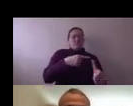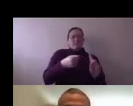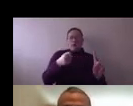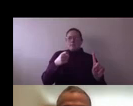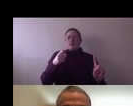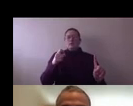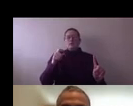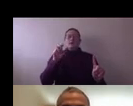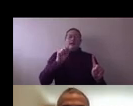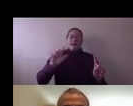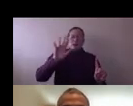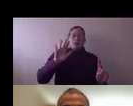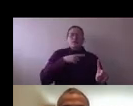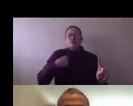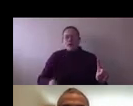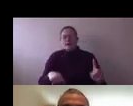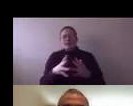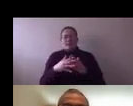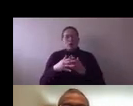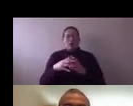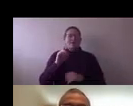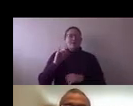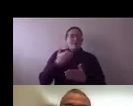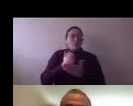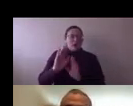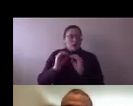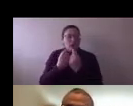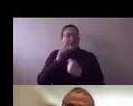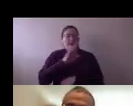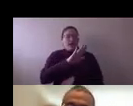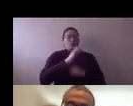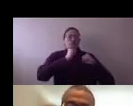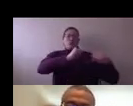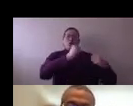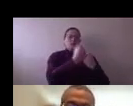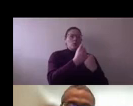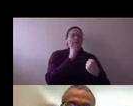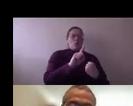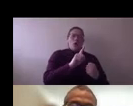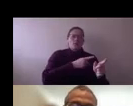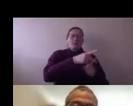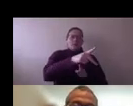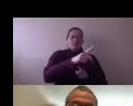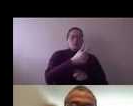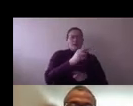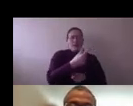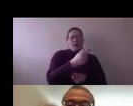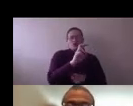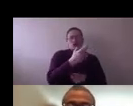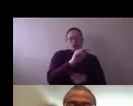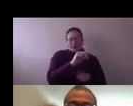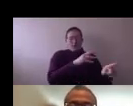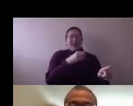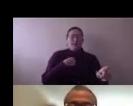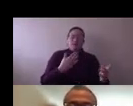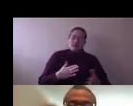and Chinese American civil rights organizations for its strong support of Professor Gang Chen. And I'm glad to